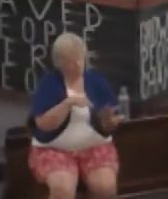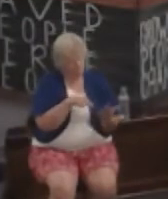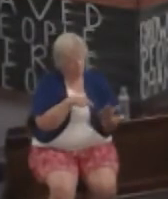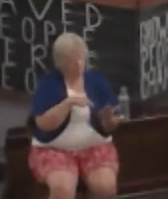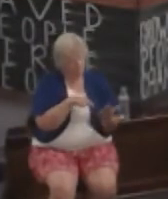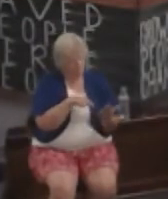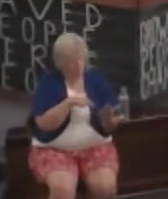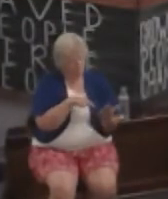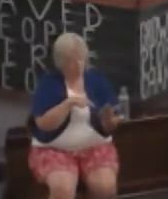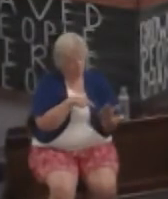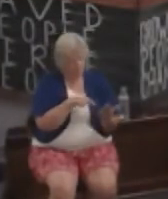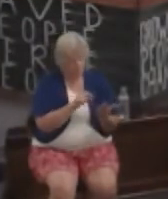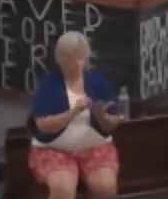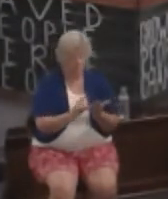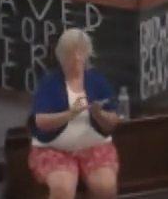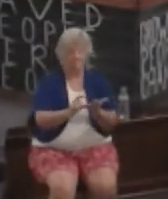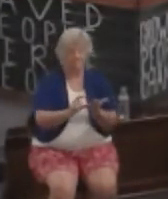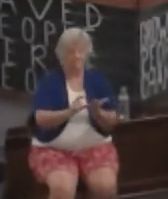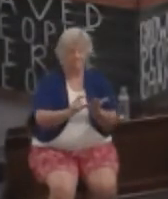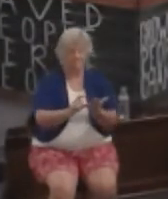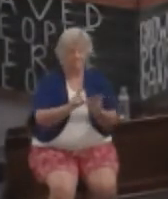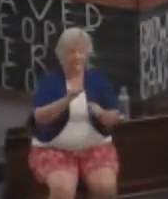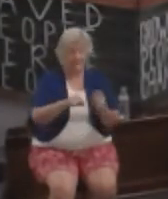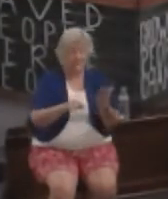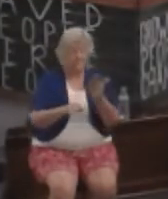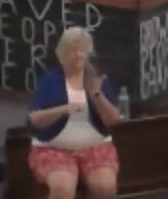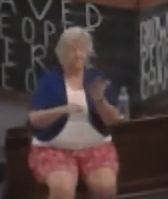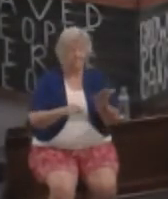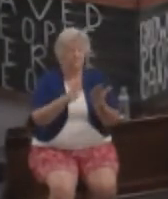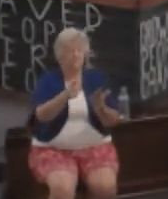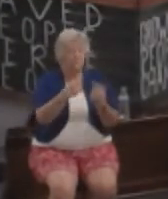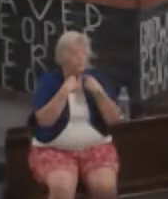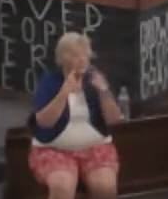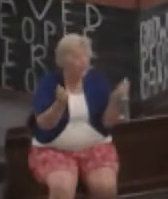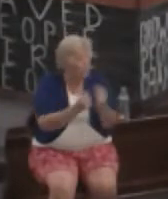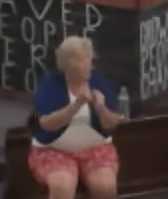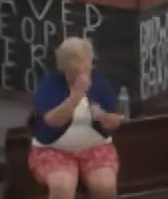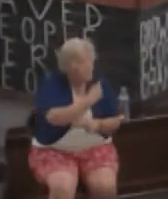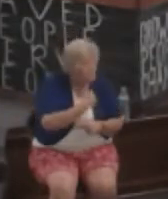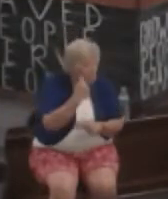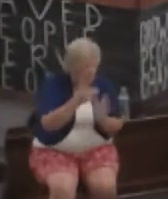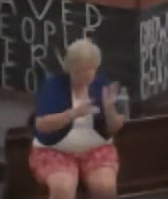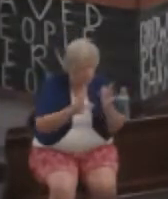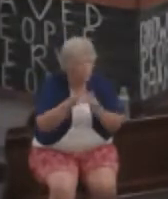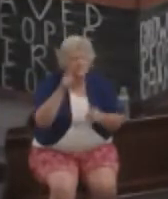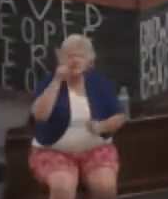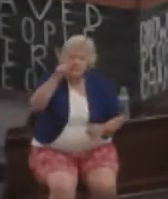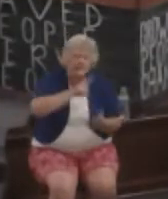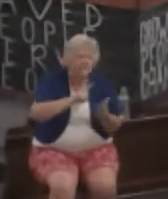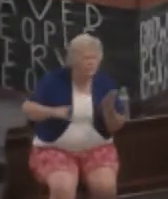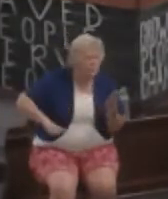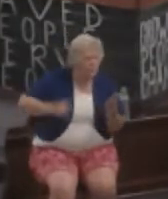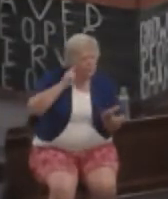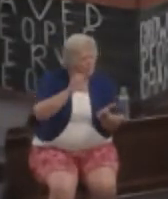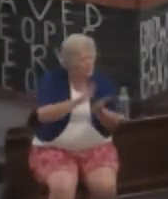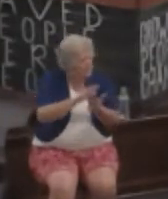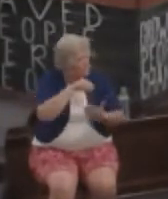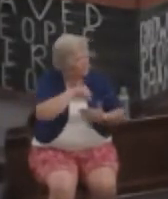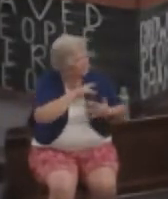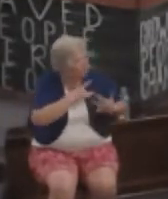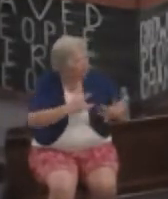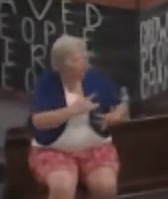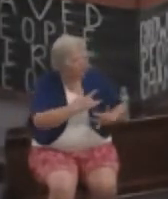I'm going to have to get a bigger print Bible. If you declare with your mouth, Jesus is Lord, and believe in your heart that